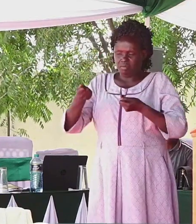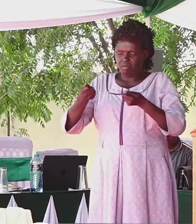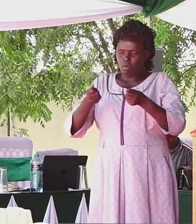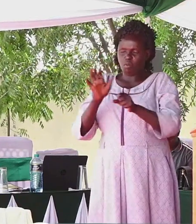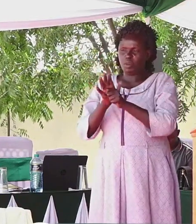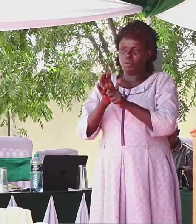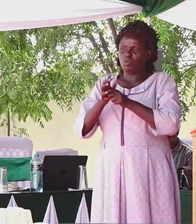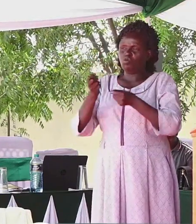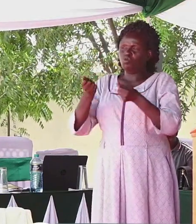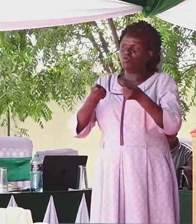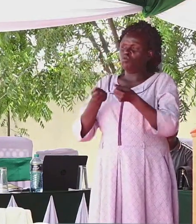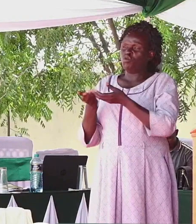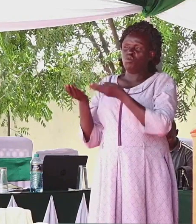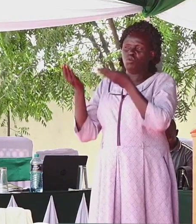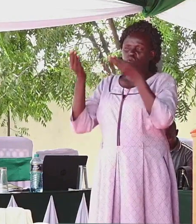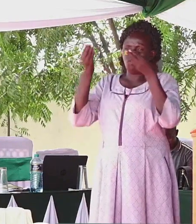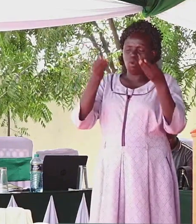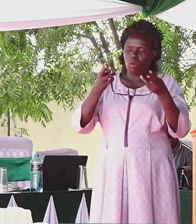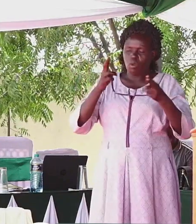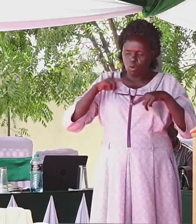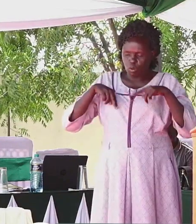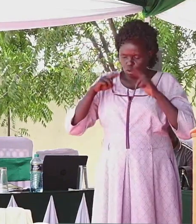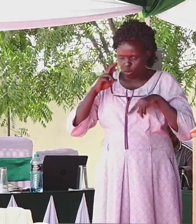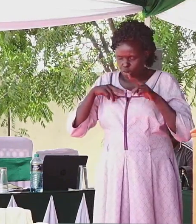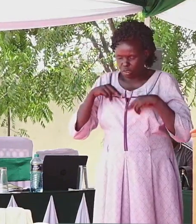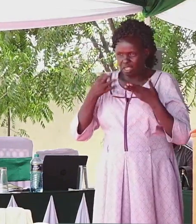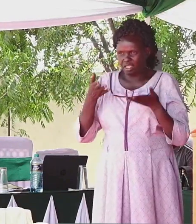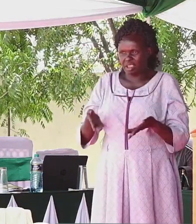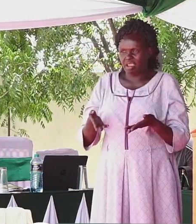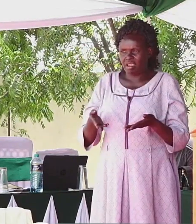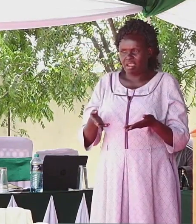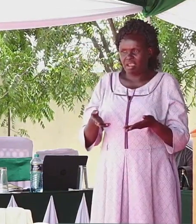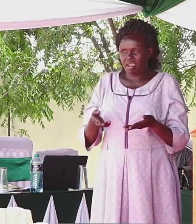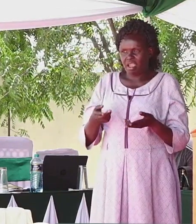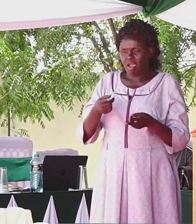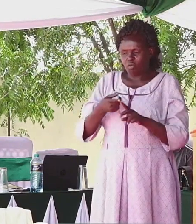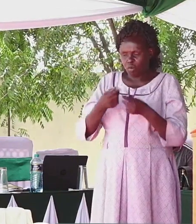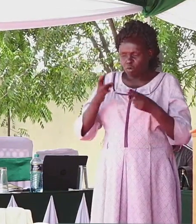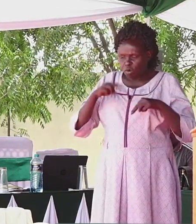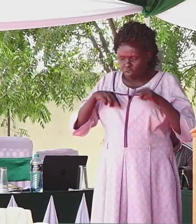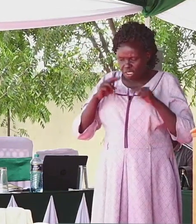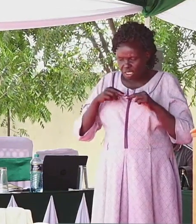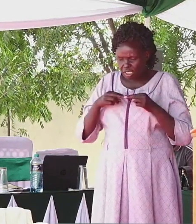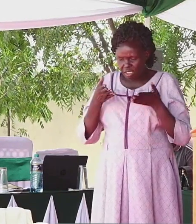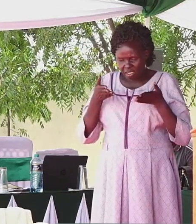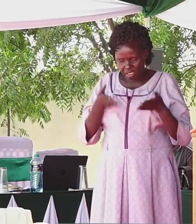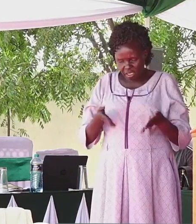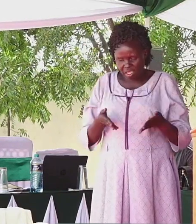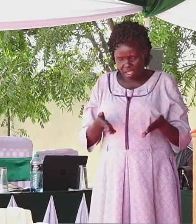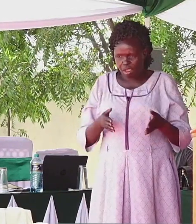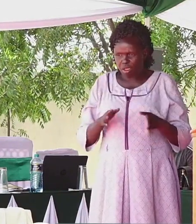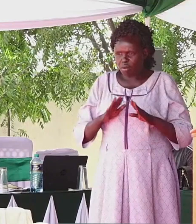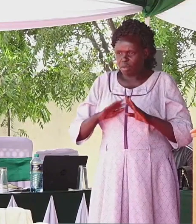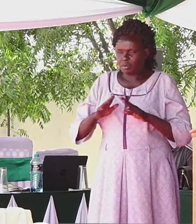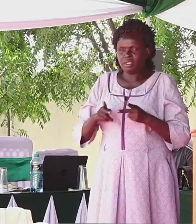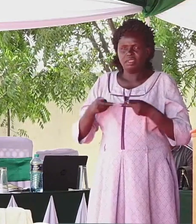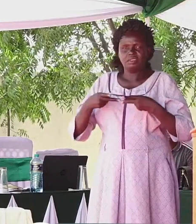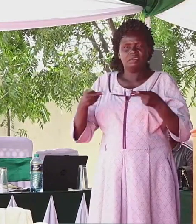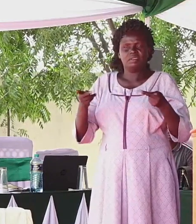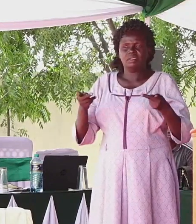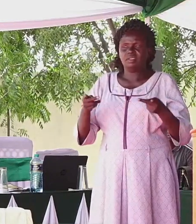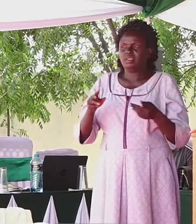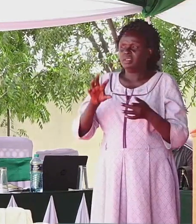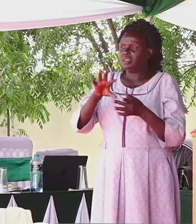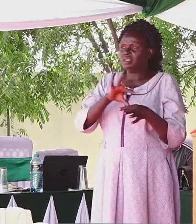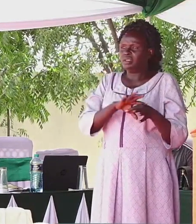to the hotels. Amazing. And from the hotels to this place. And every day we are picked and